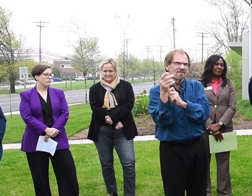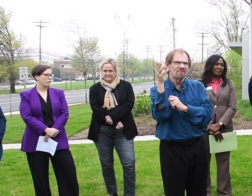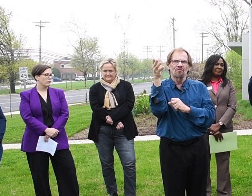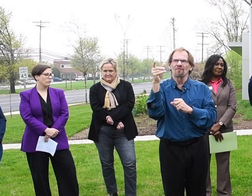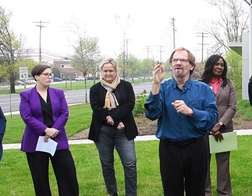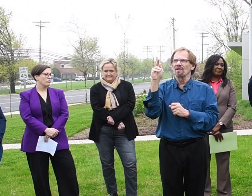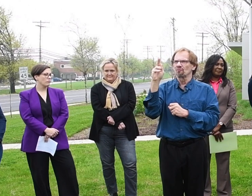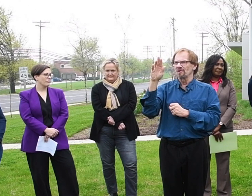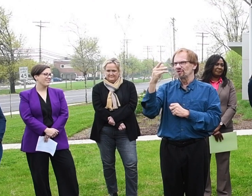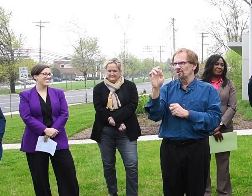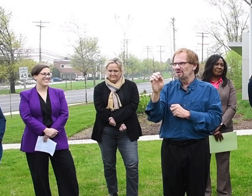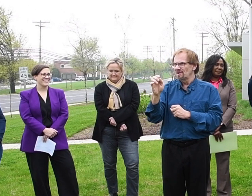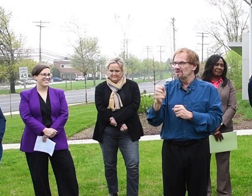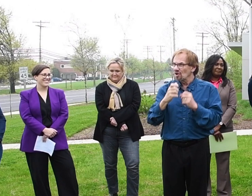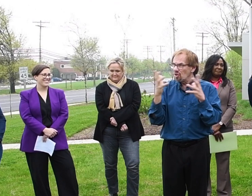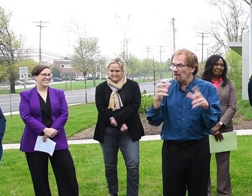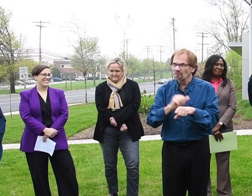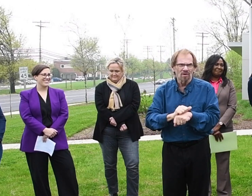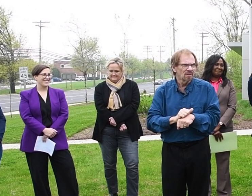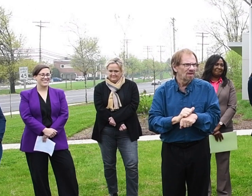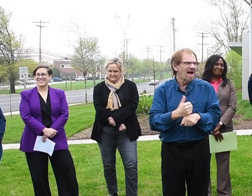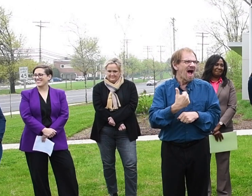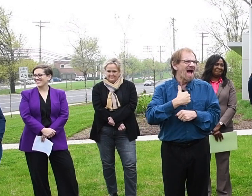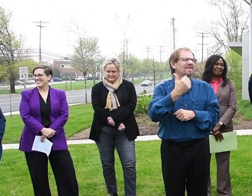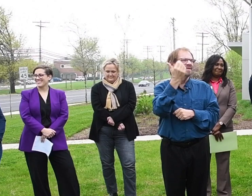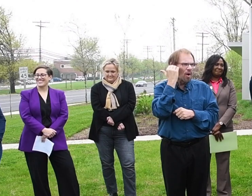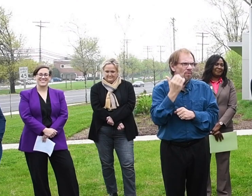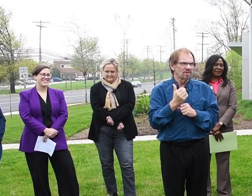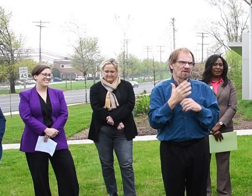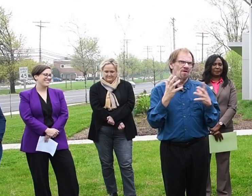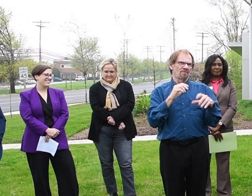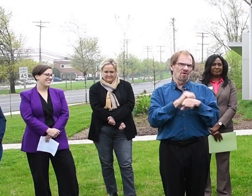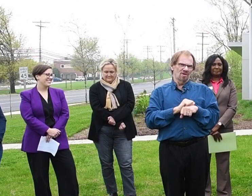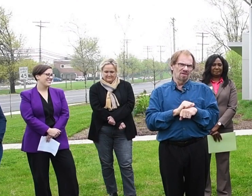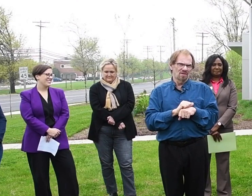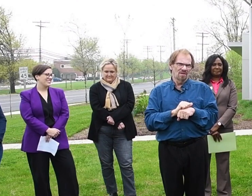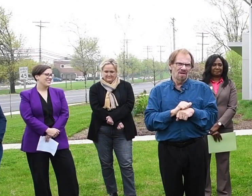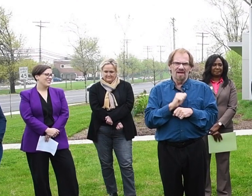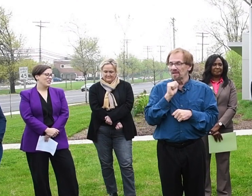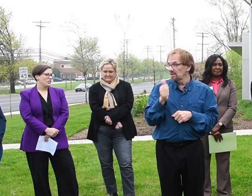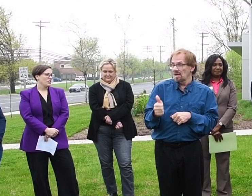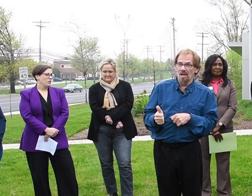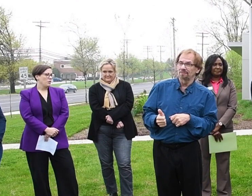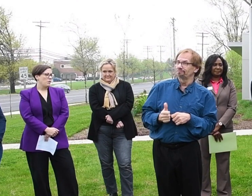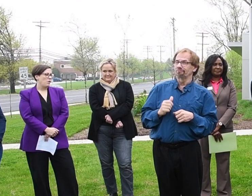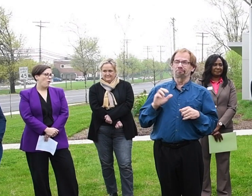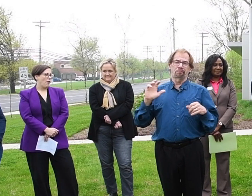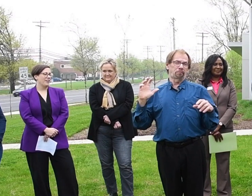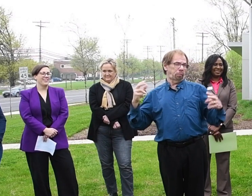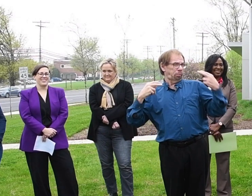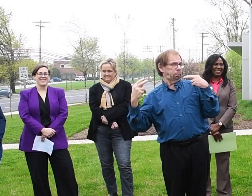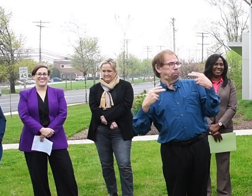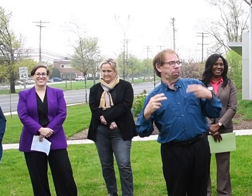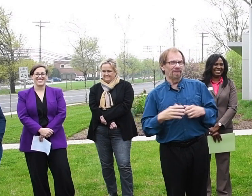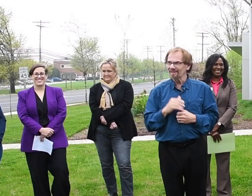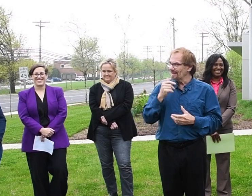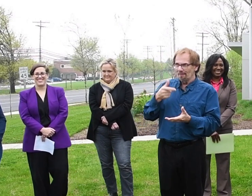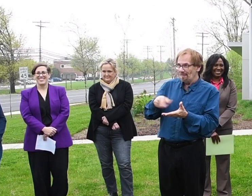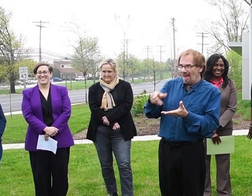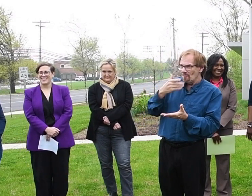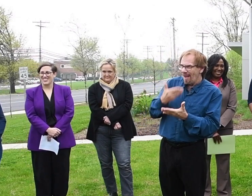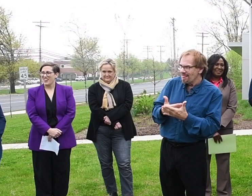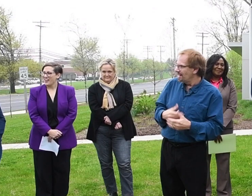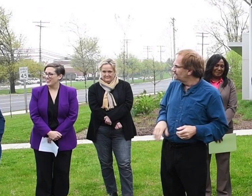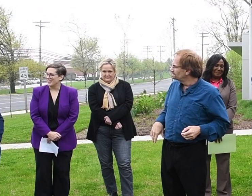a lot of work. I know it's a lot of work, and it is not glamorous. It doesn't pay well,